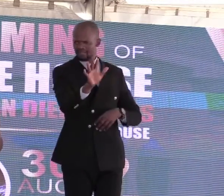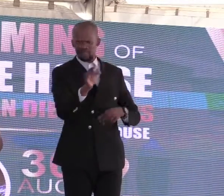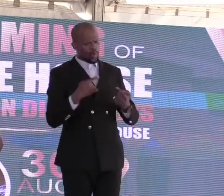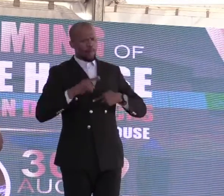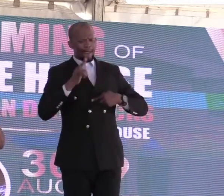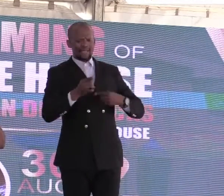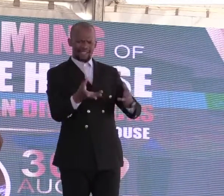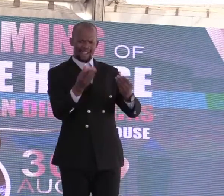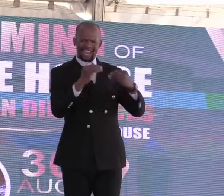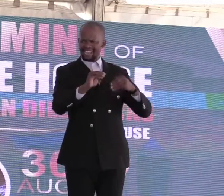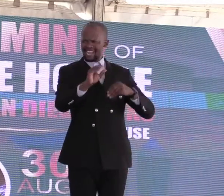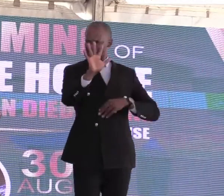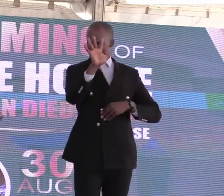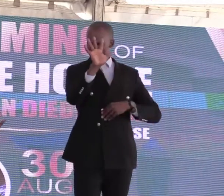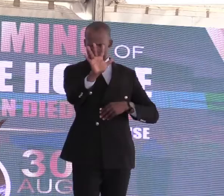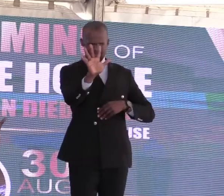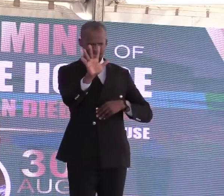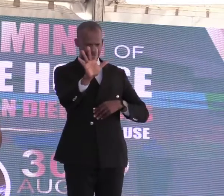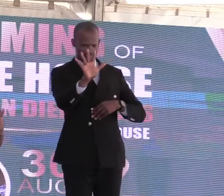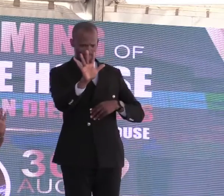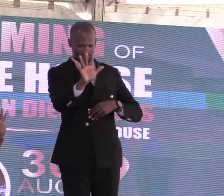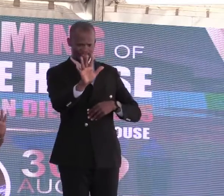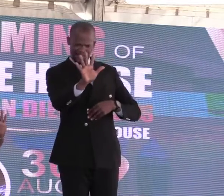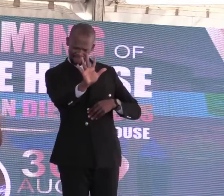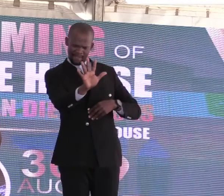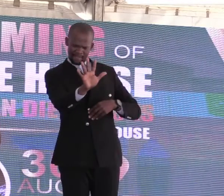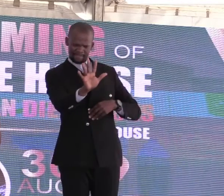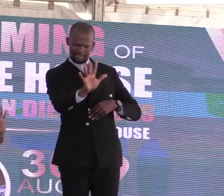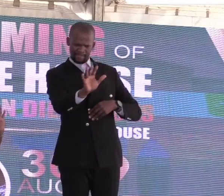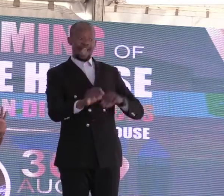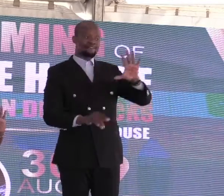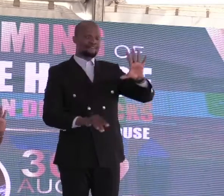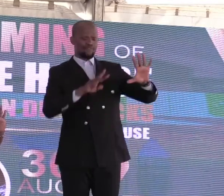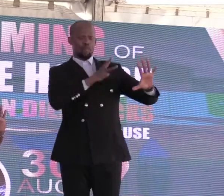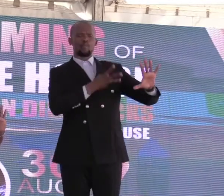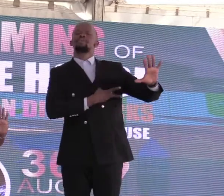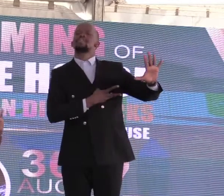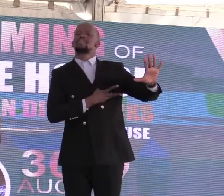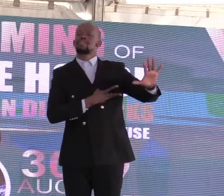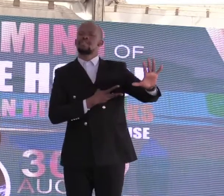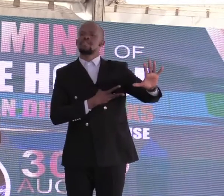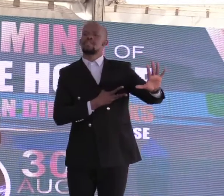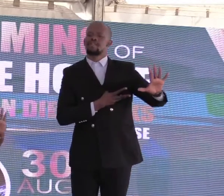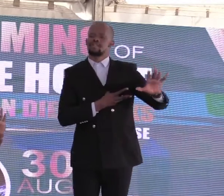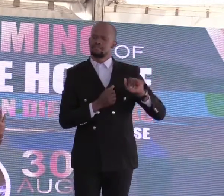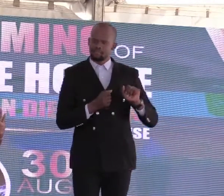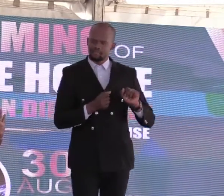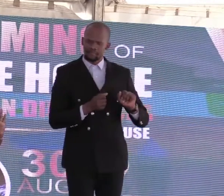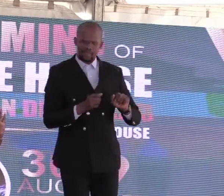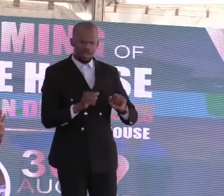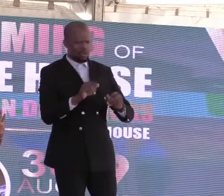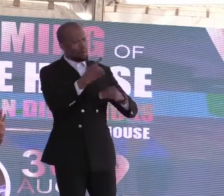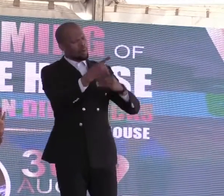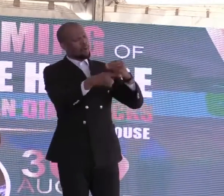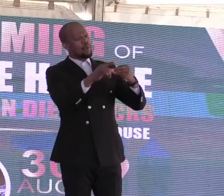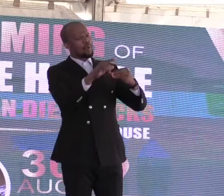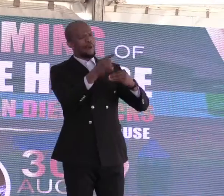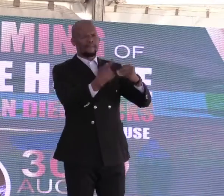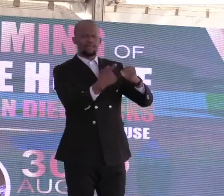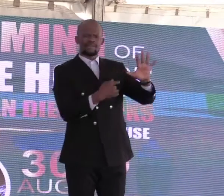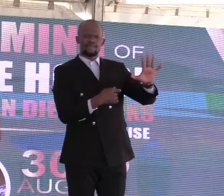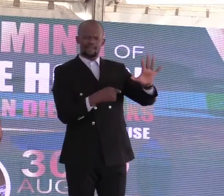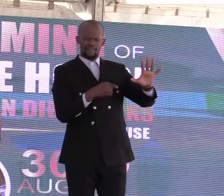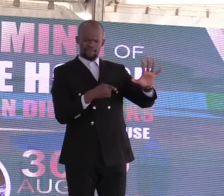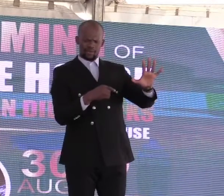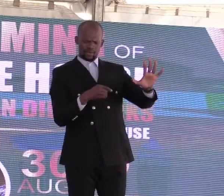get 5 in our narrative now. 5 women. What about the 5 women, for